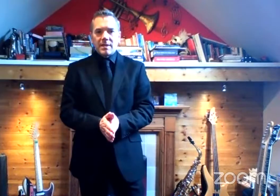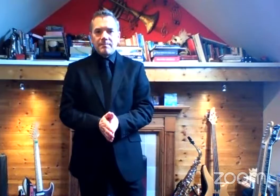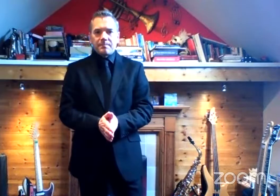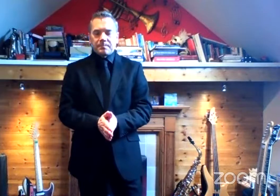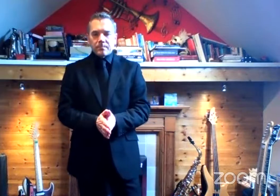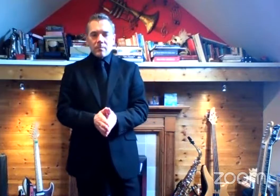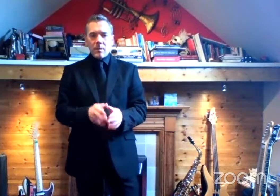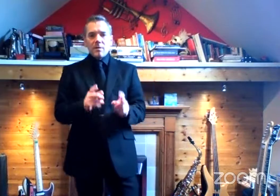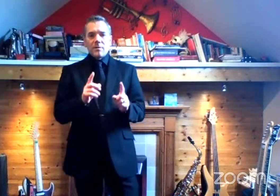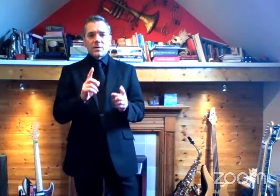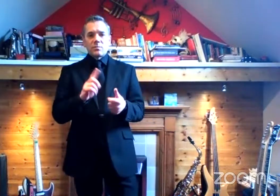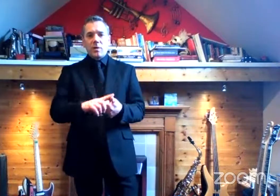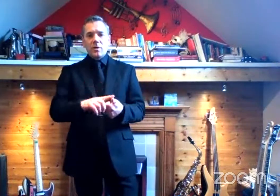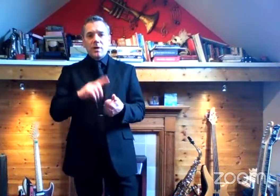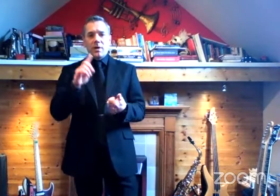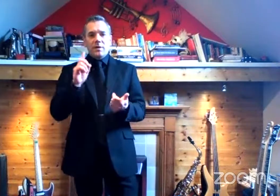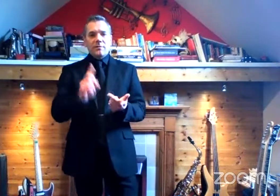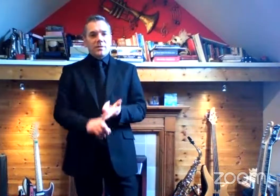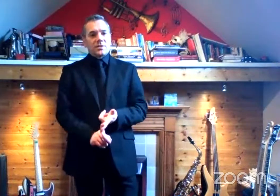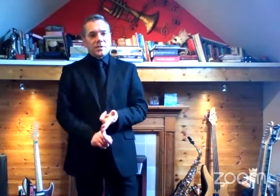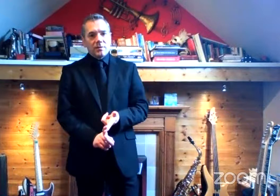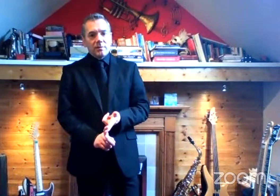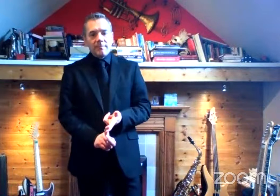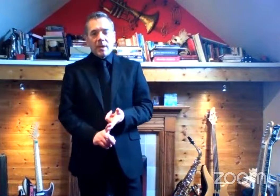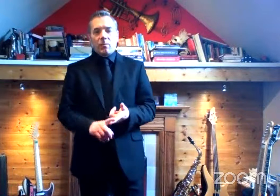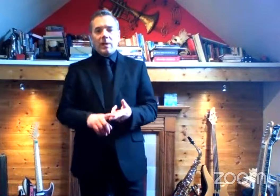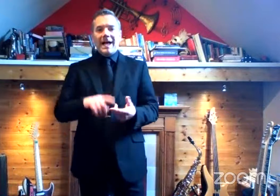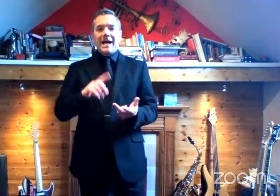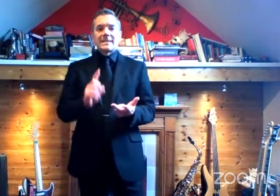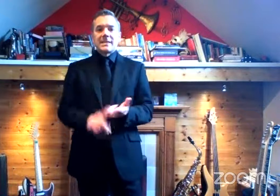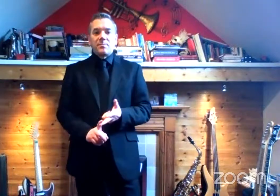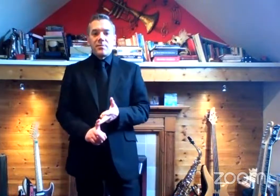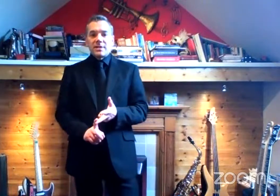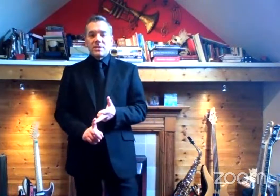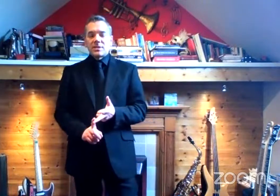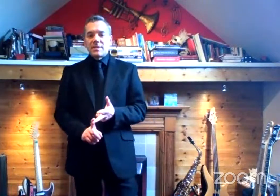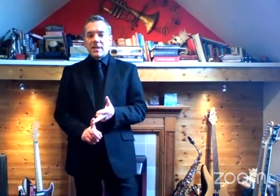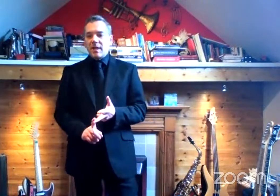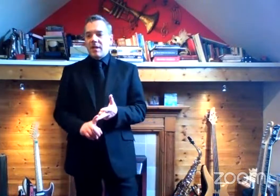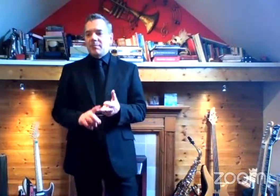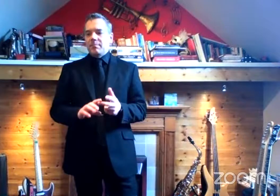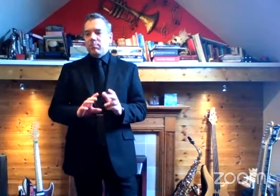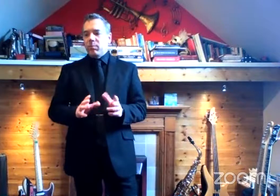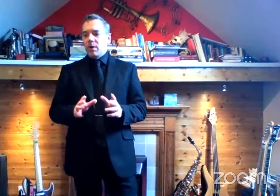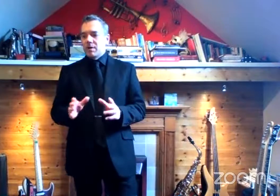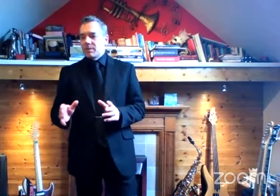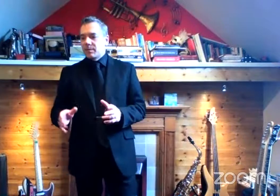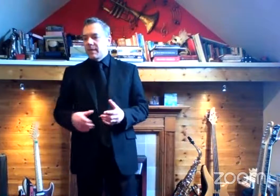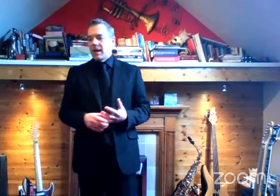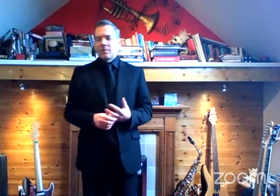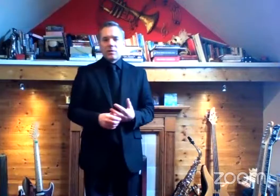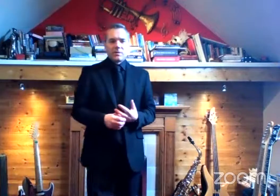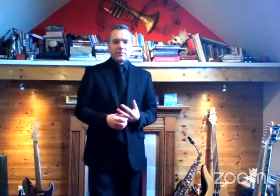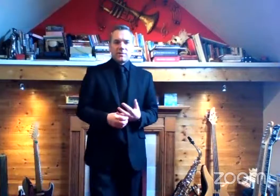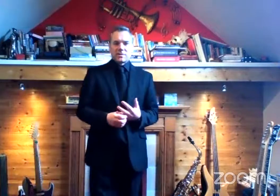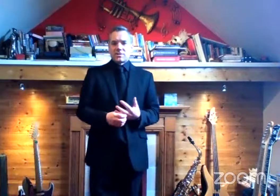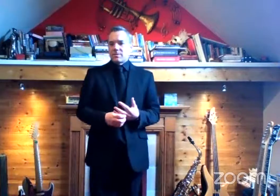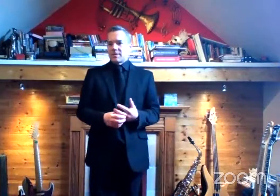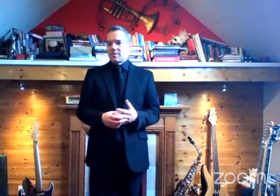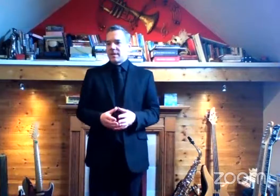already, verse one and verse two. We'll add in the bridge today and possibly have a look at verse three,